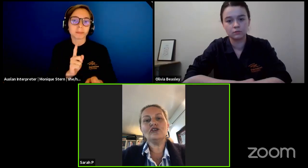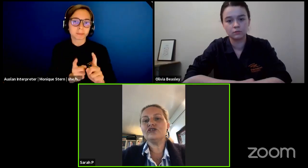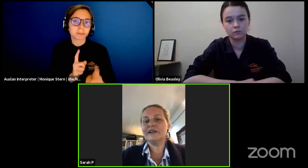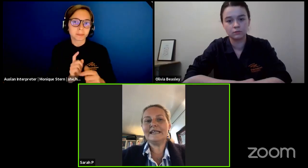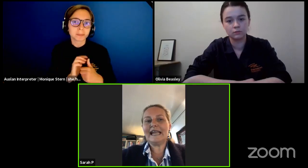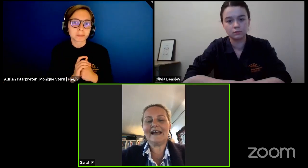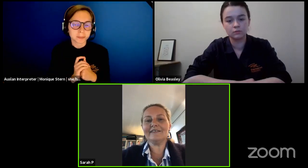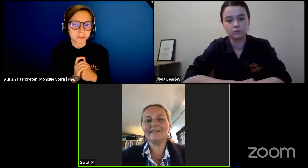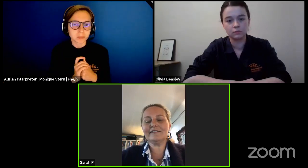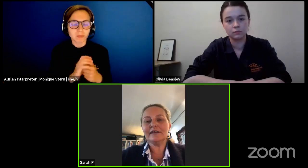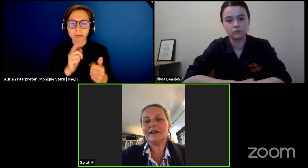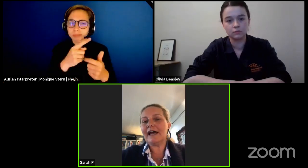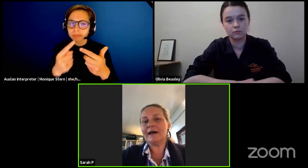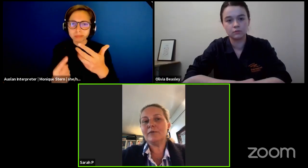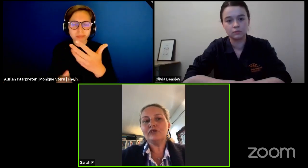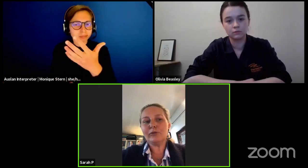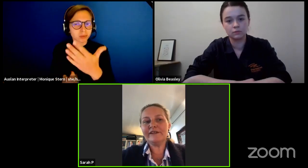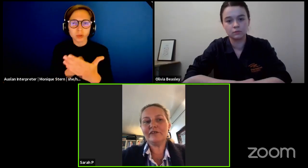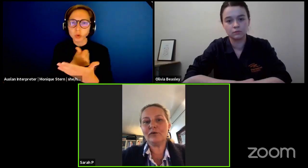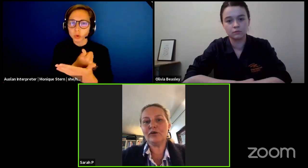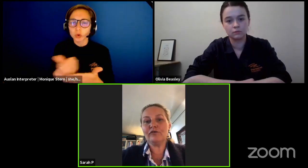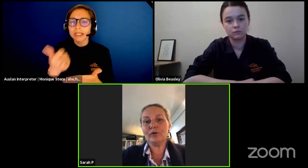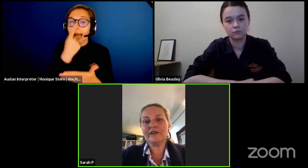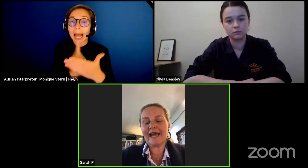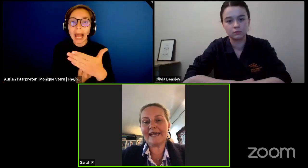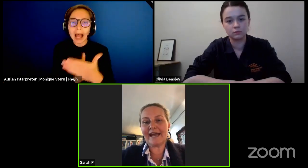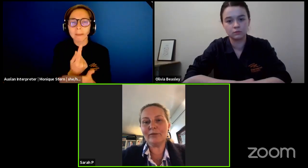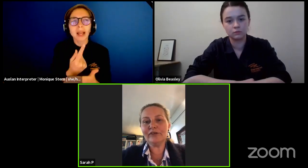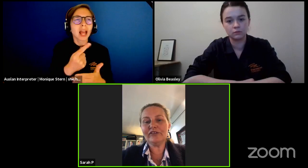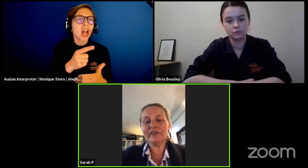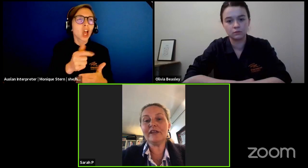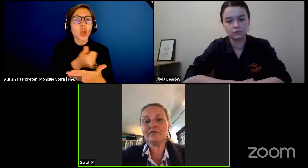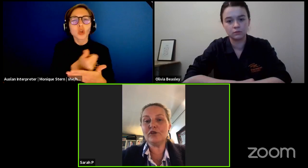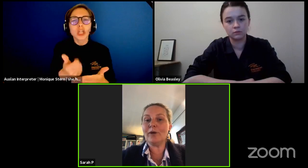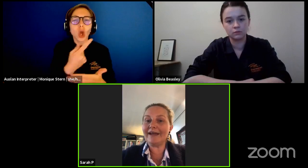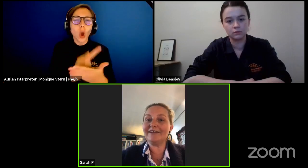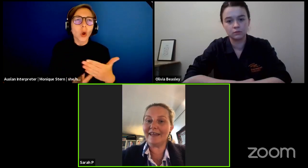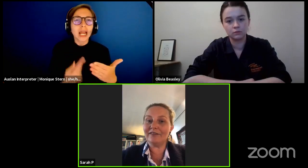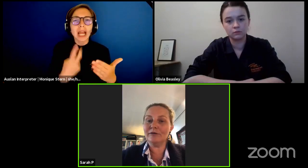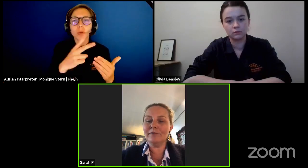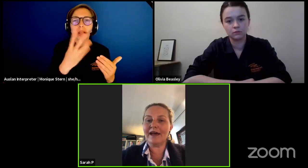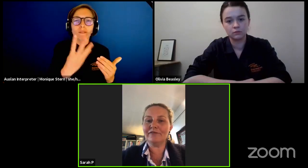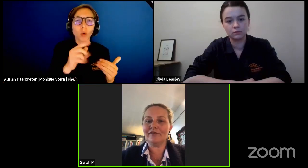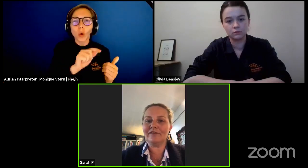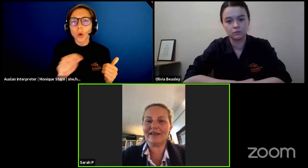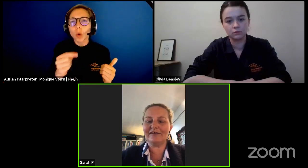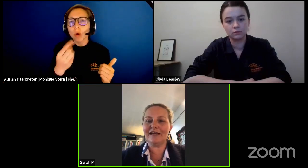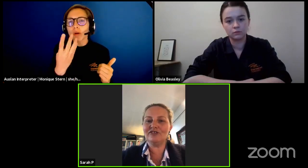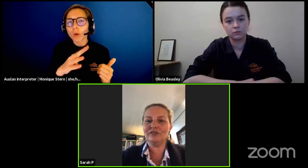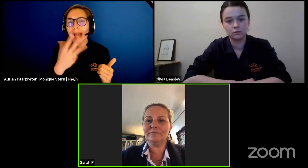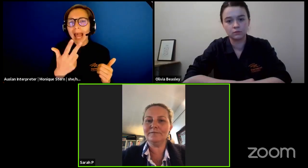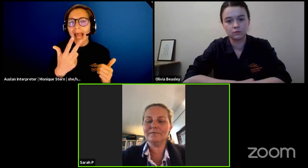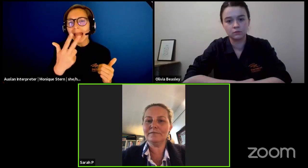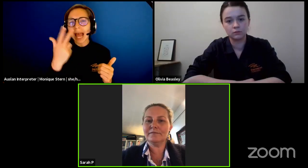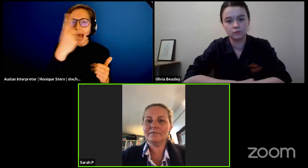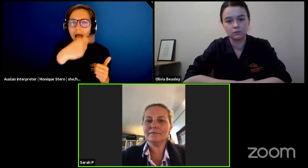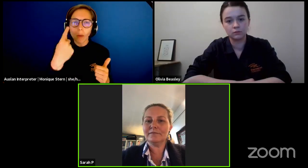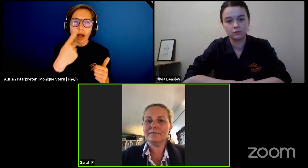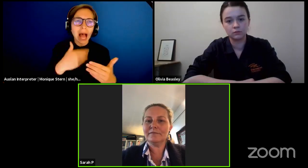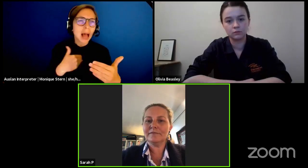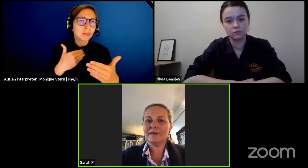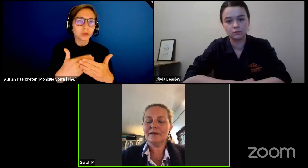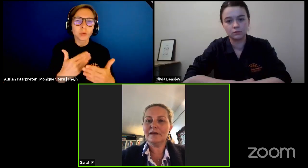They usually last 24 to 48 hours if you are to get them after the vaccination,